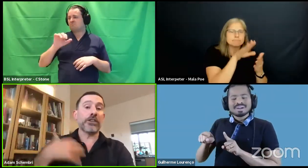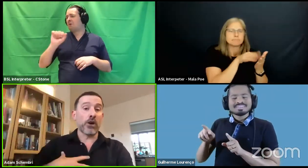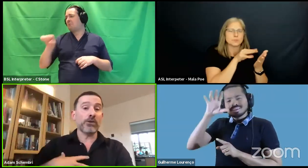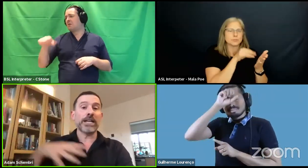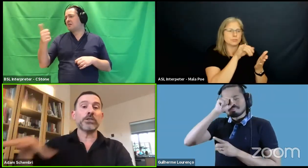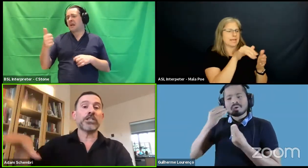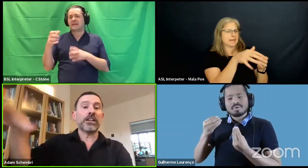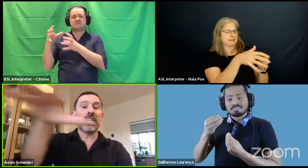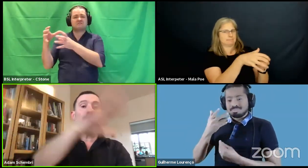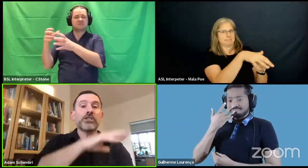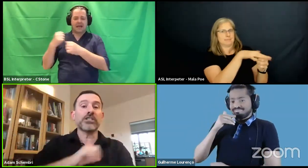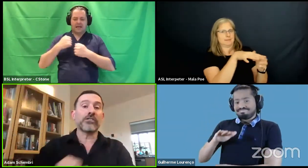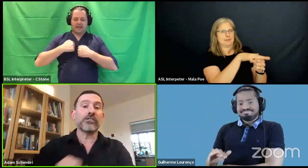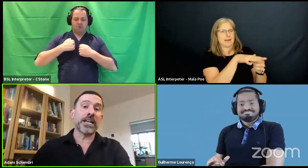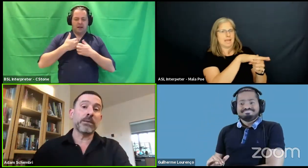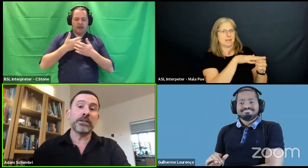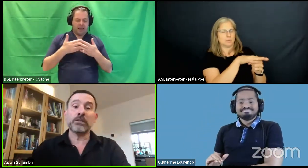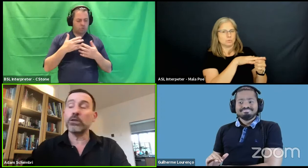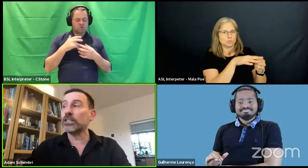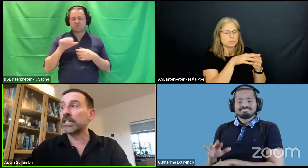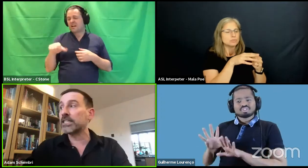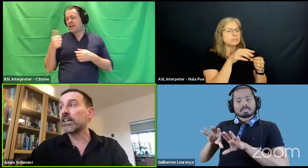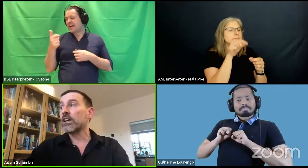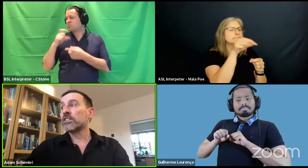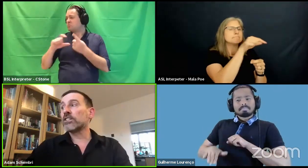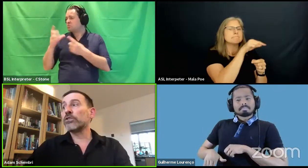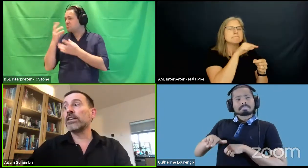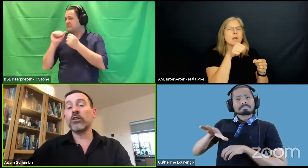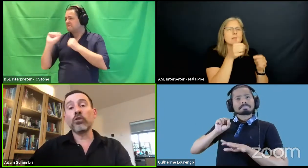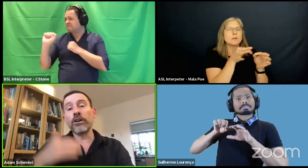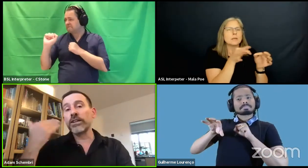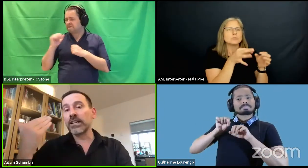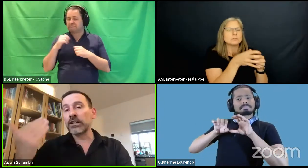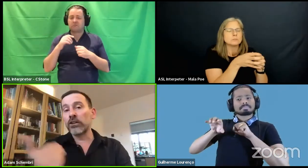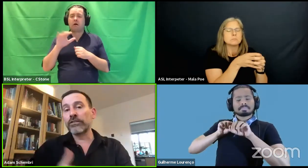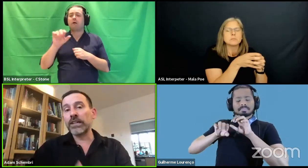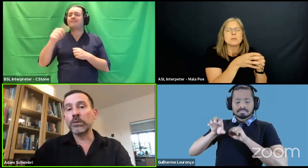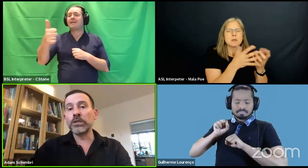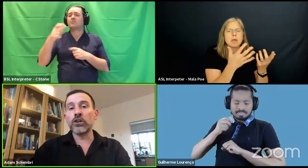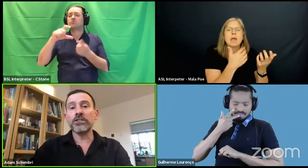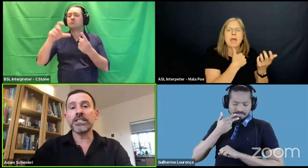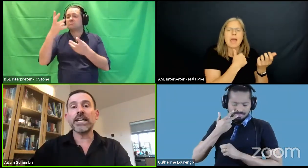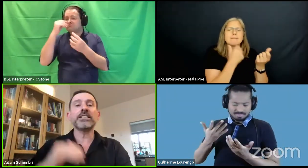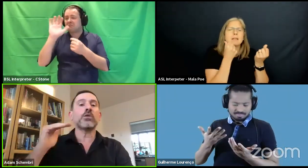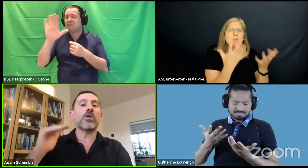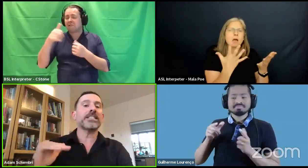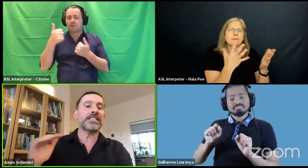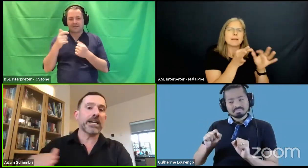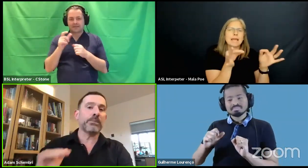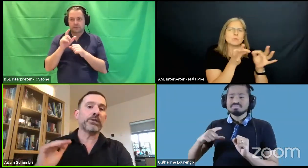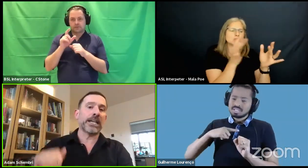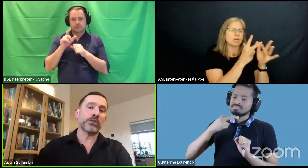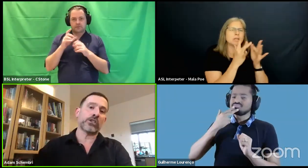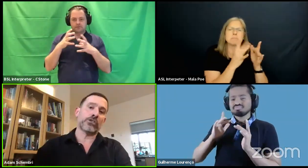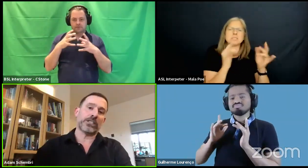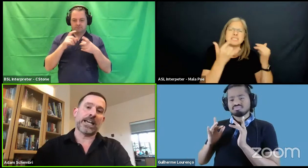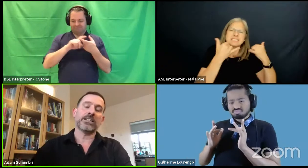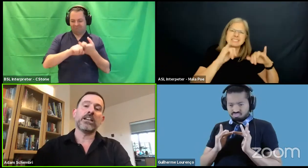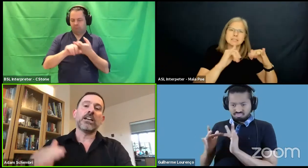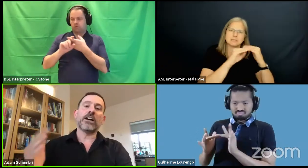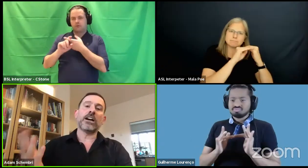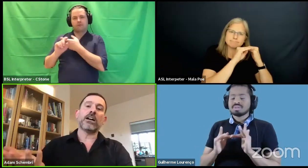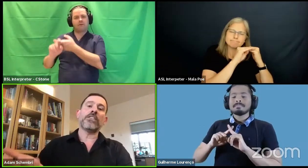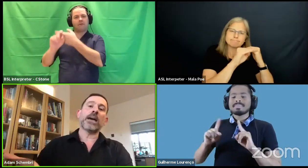languages, their own language and the languages of the neighboring communities, so that although there's a lot of language contact, it's quite stable language